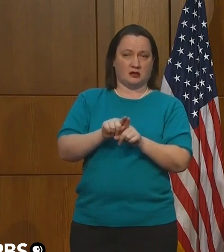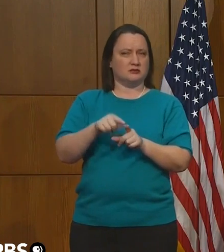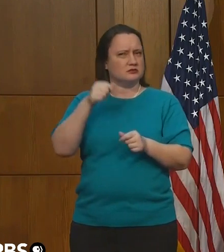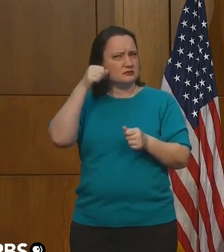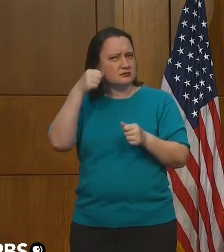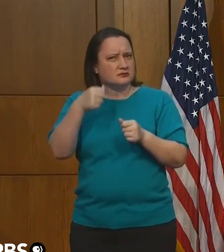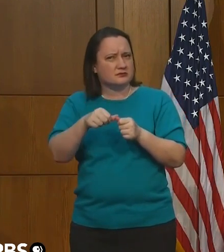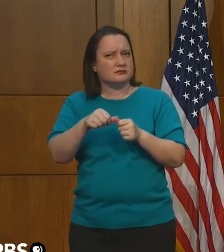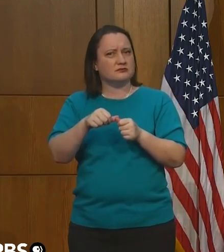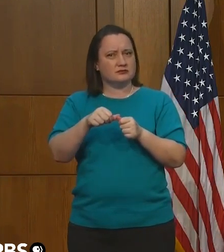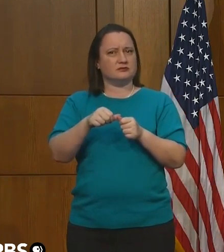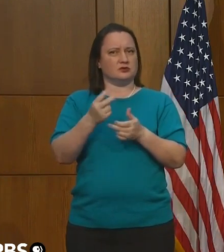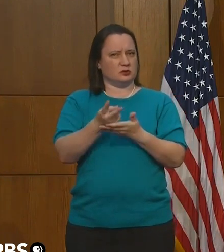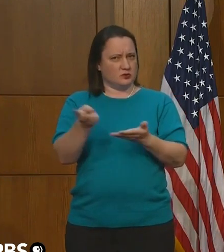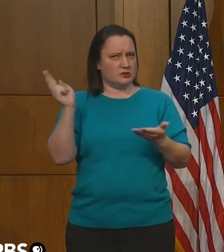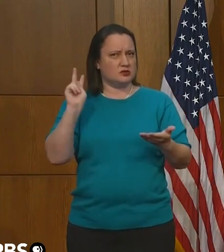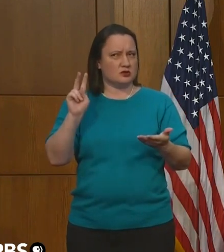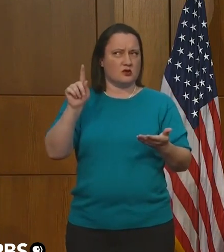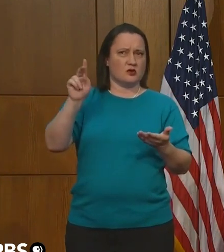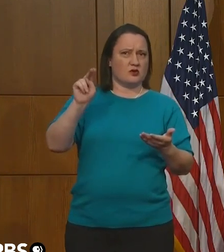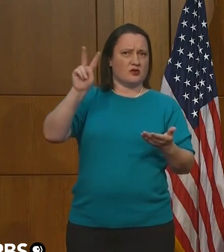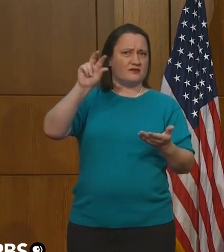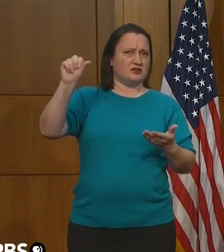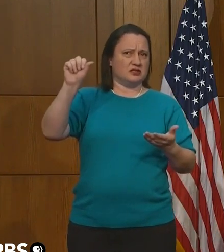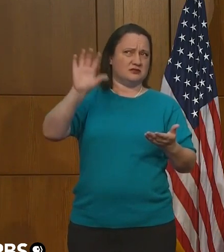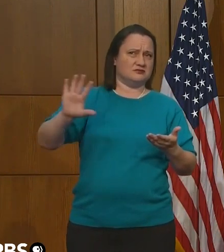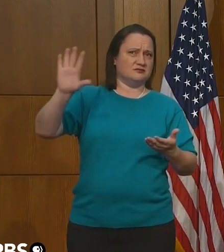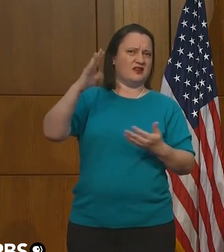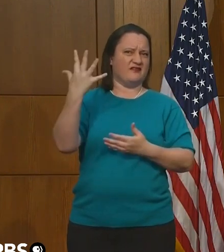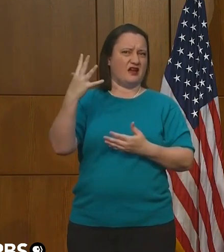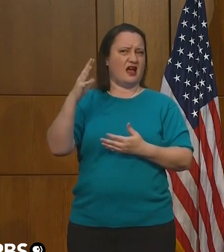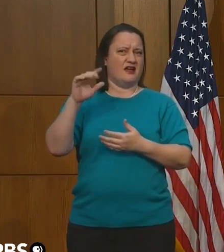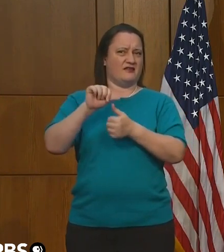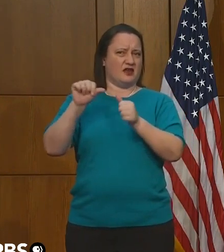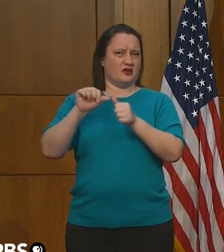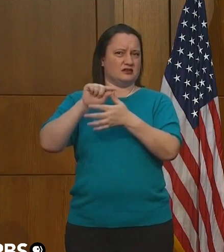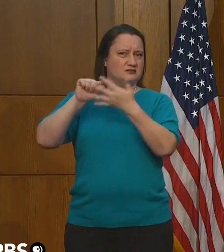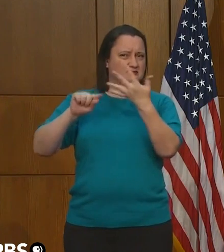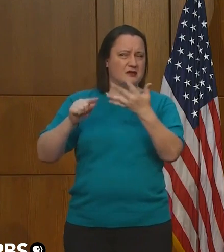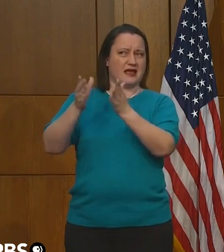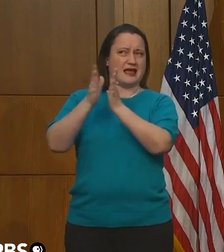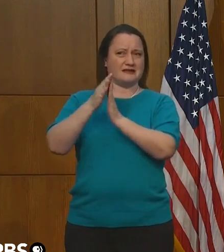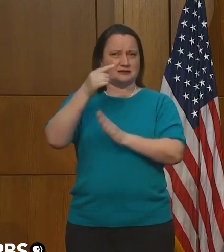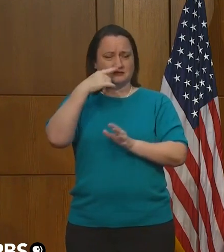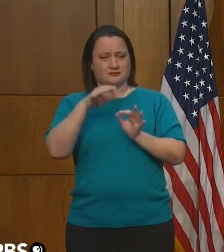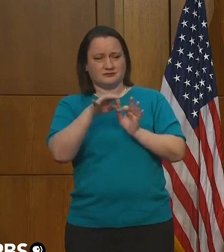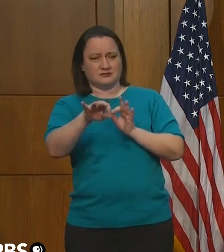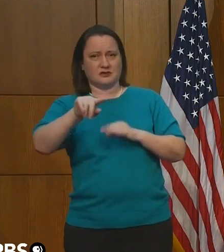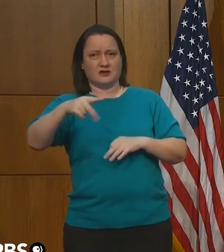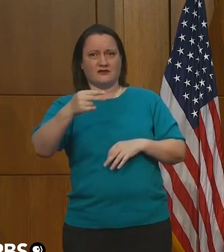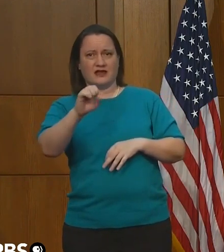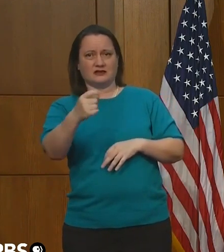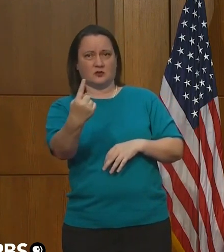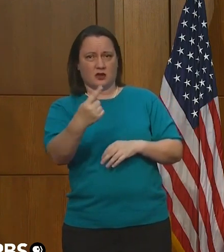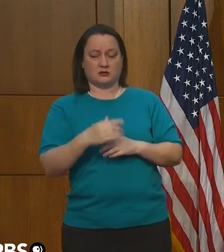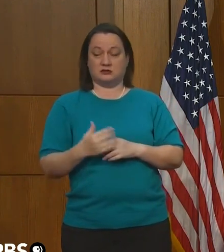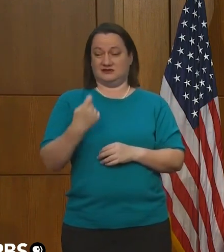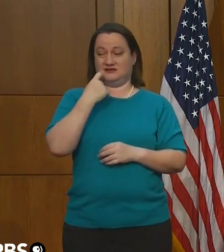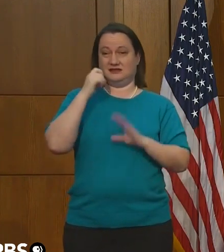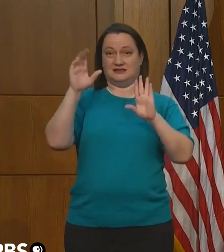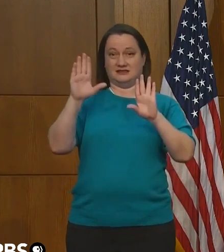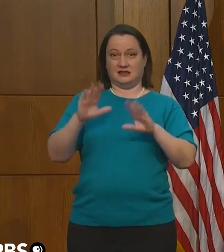recall that they wrote 2 weeks ago asking to delay entering phase one. On Sunday, they sent another letter